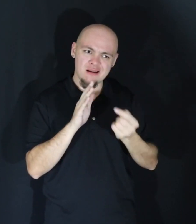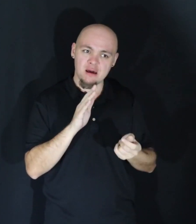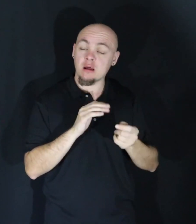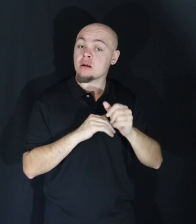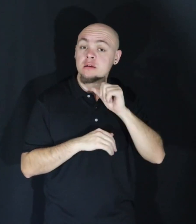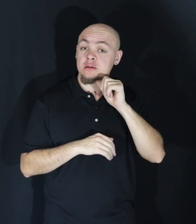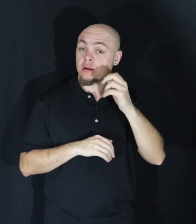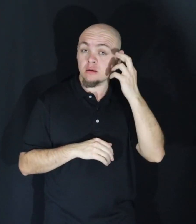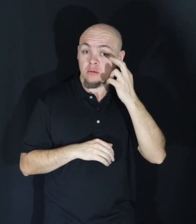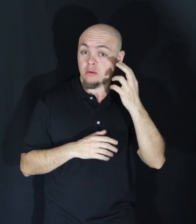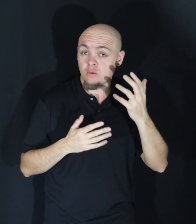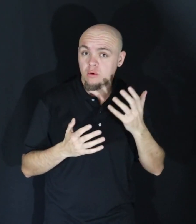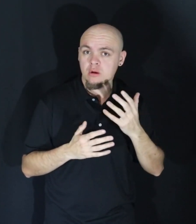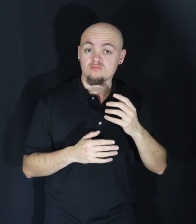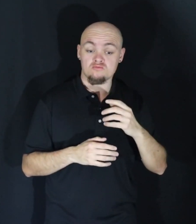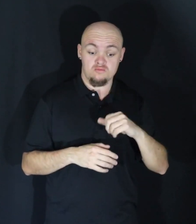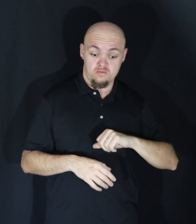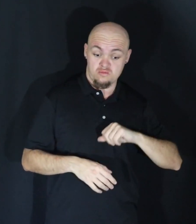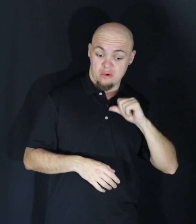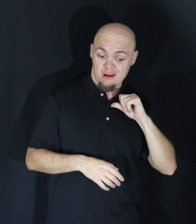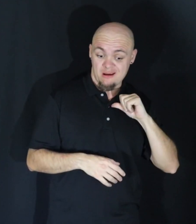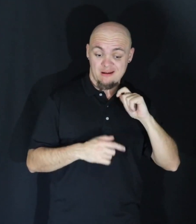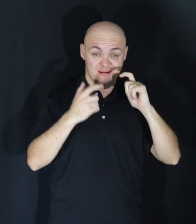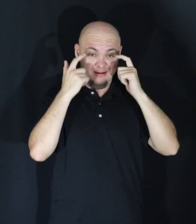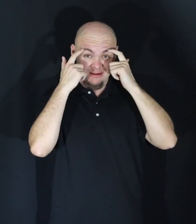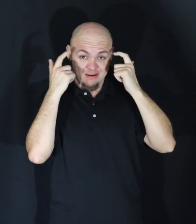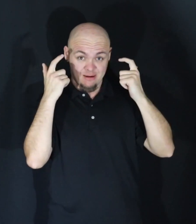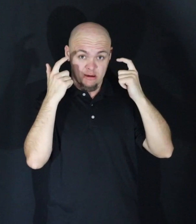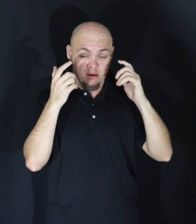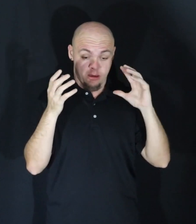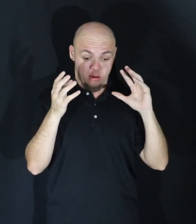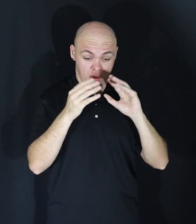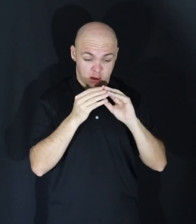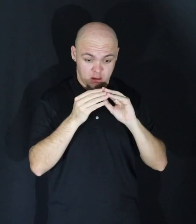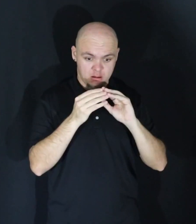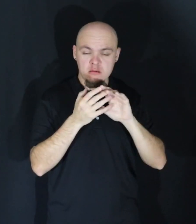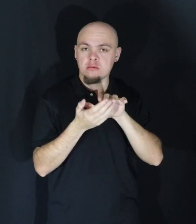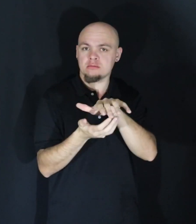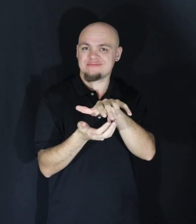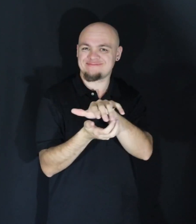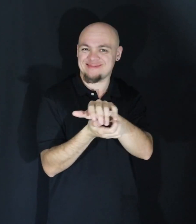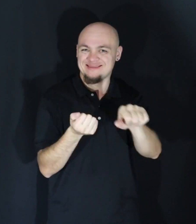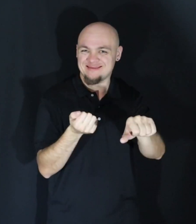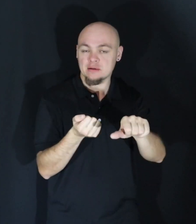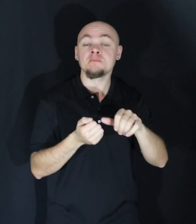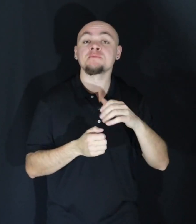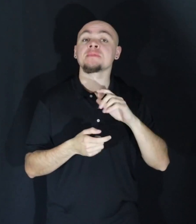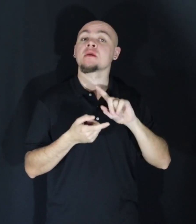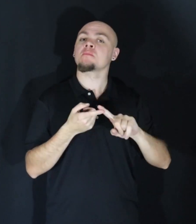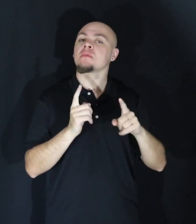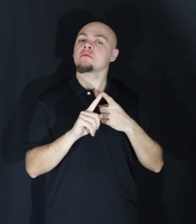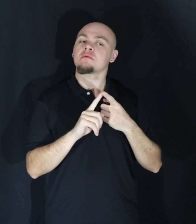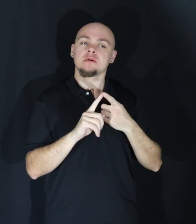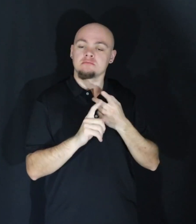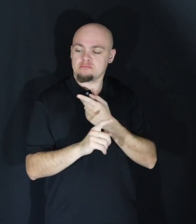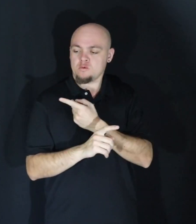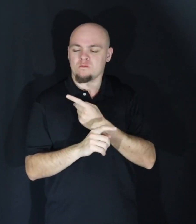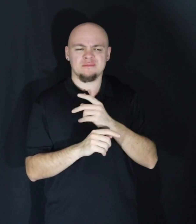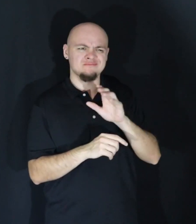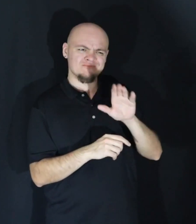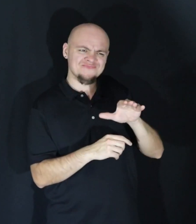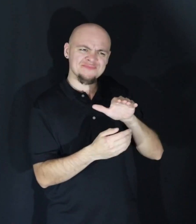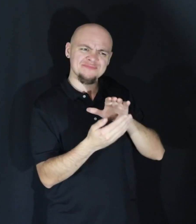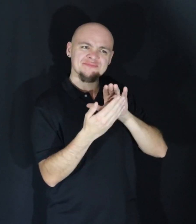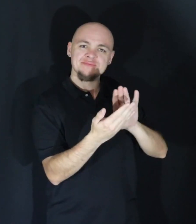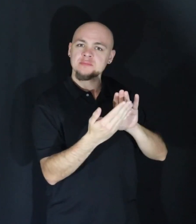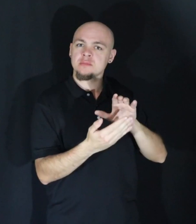that pride plus ego would equal disaster. When my friend and I confronted them, one